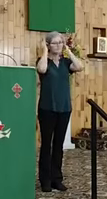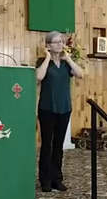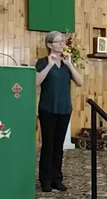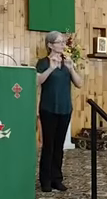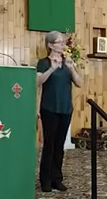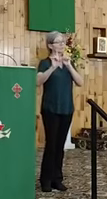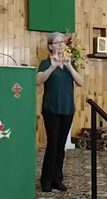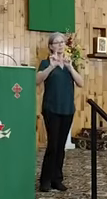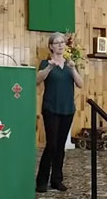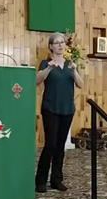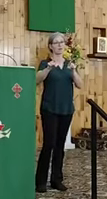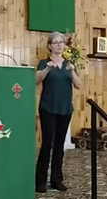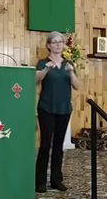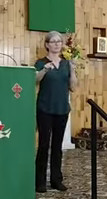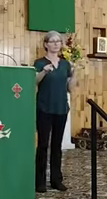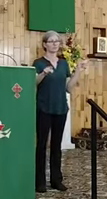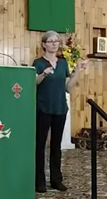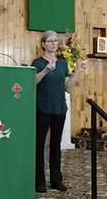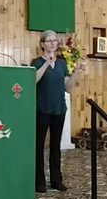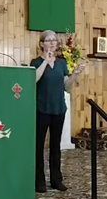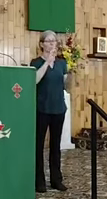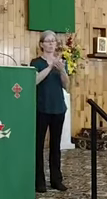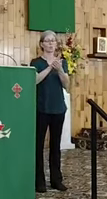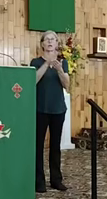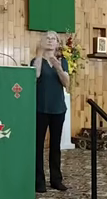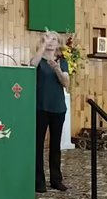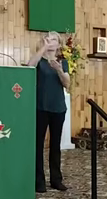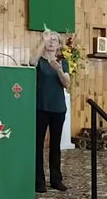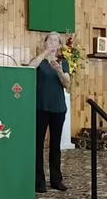Responsorial song, praise the Lord my soul.